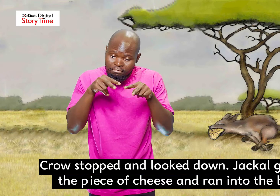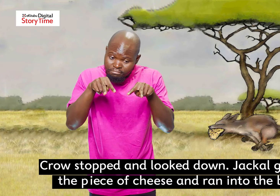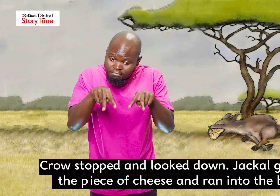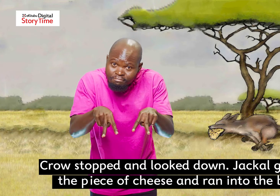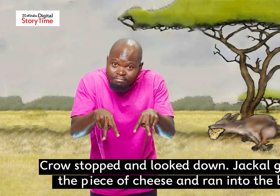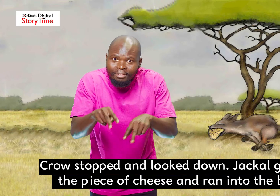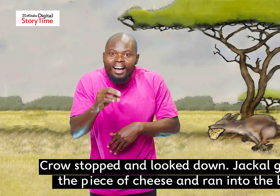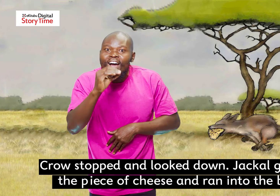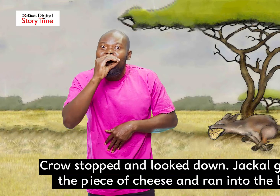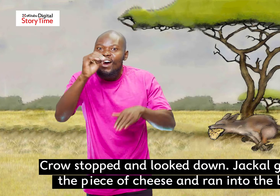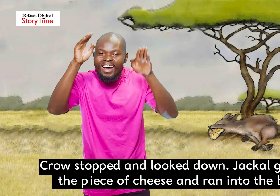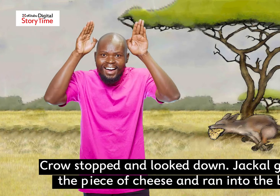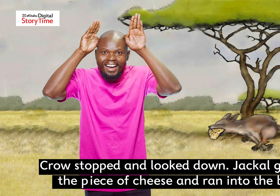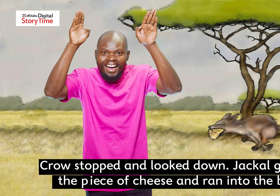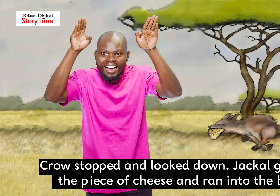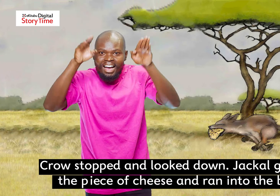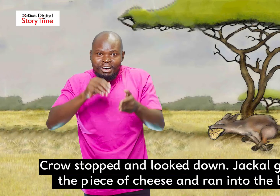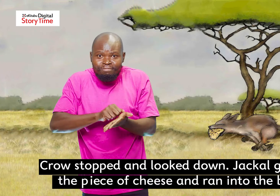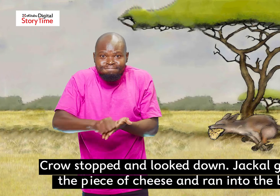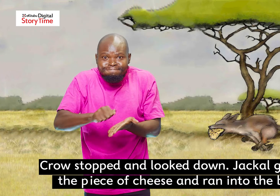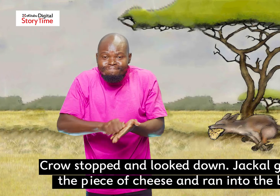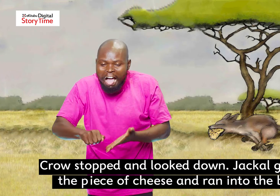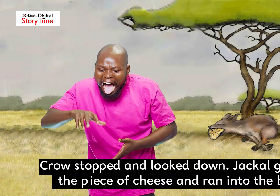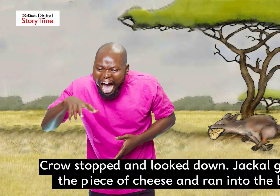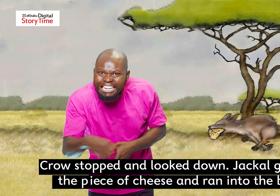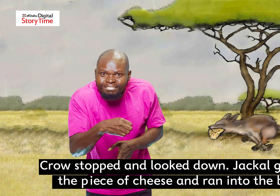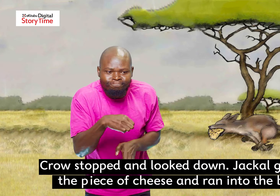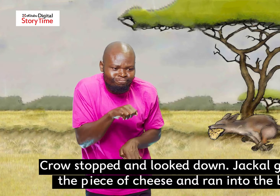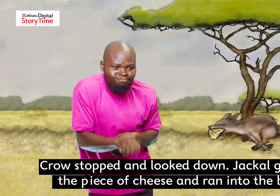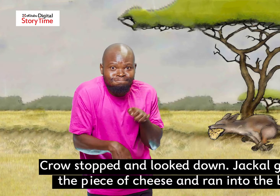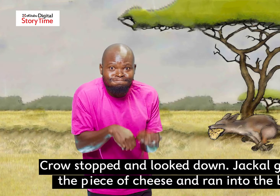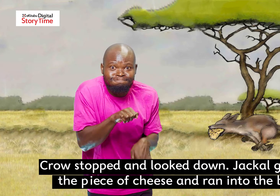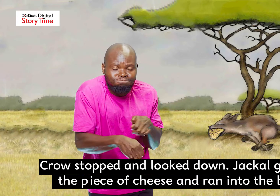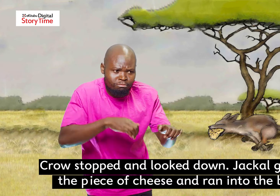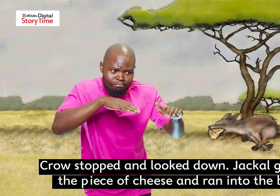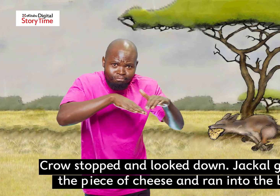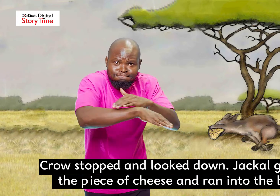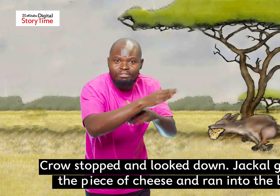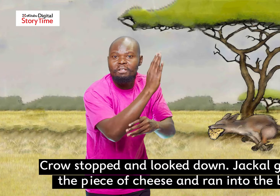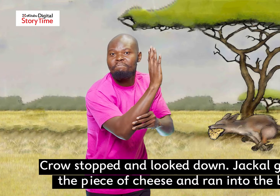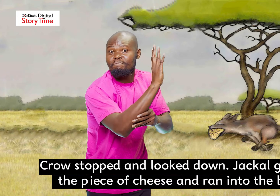Crow stopped and looked down. Jackal grabbed the piece of cheese and ran into the bush.